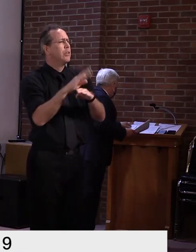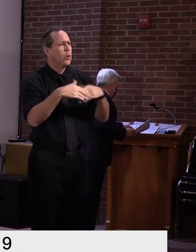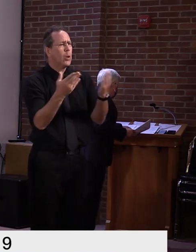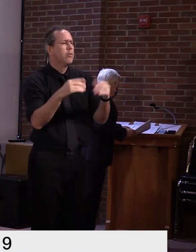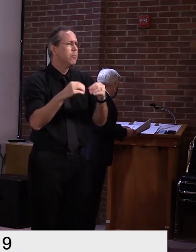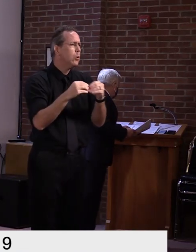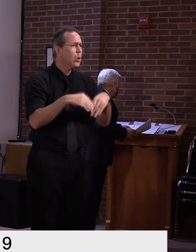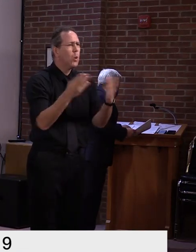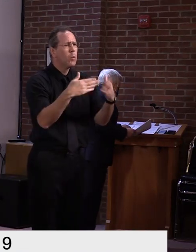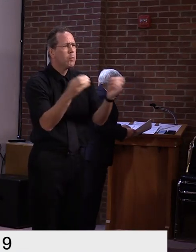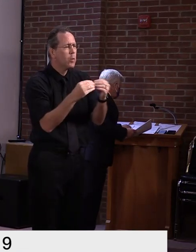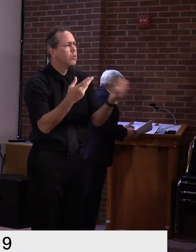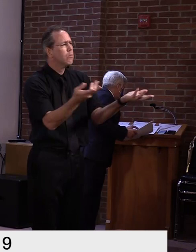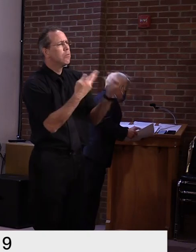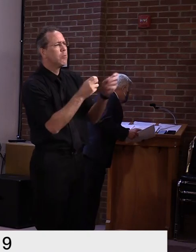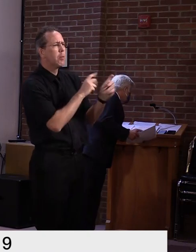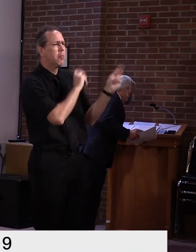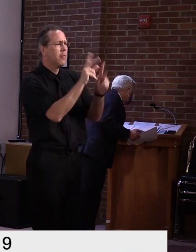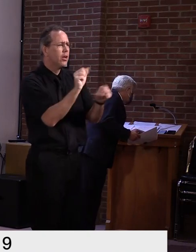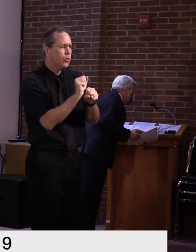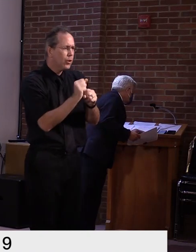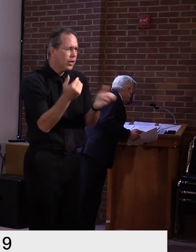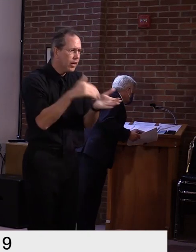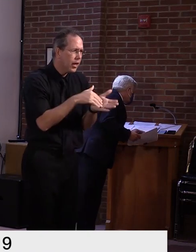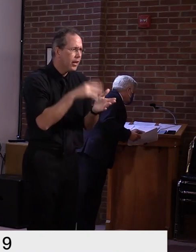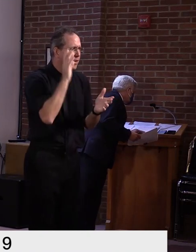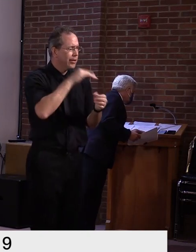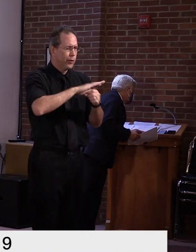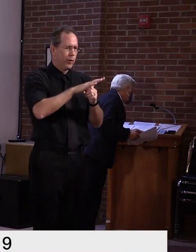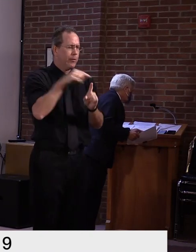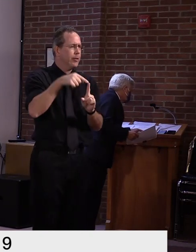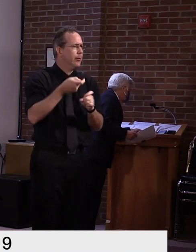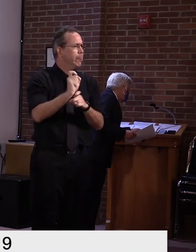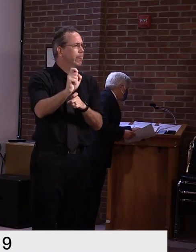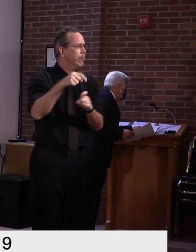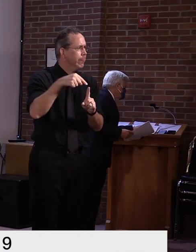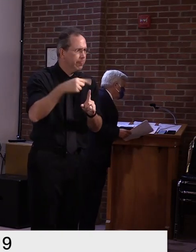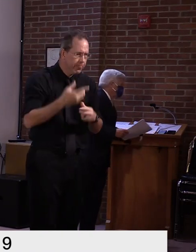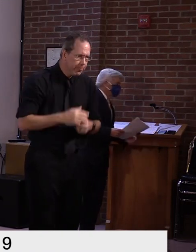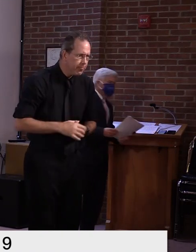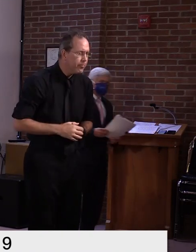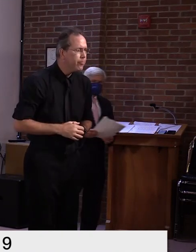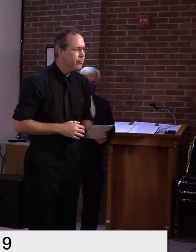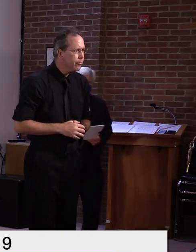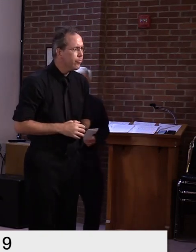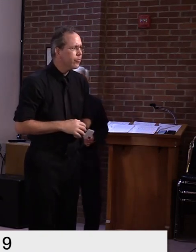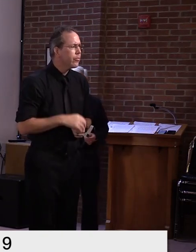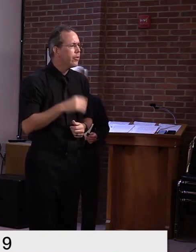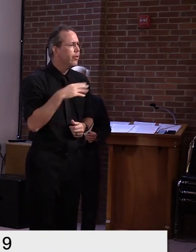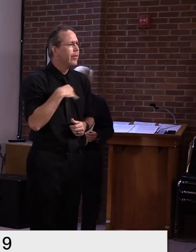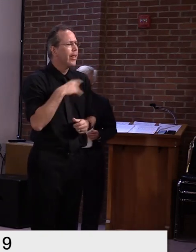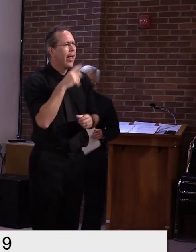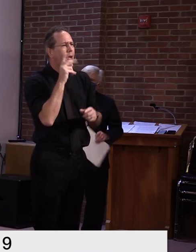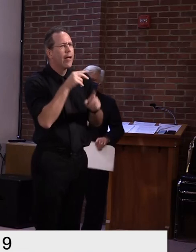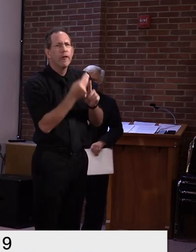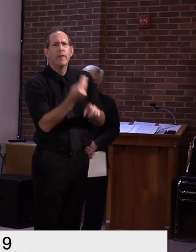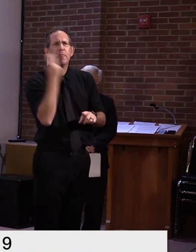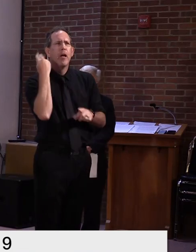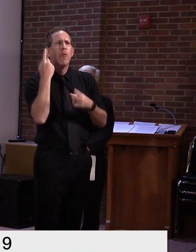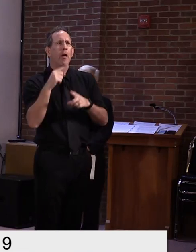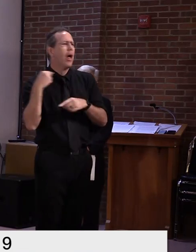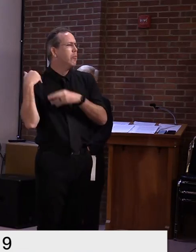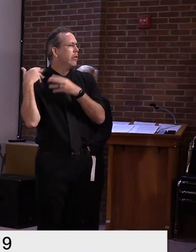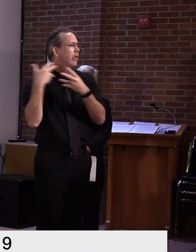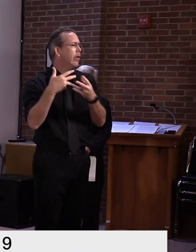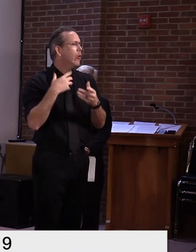But this is a pandemic, and again, there's no playbook here. We're doing the best we can to open up the economy as quick as we